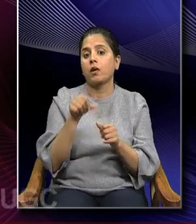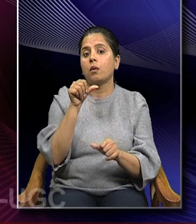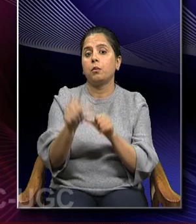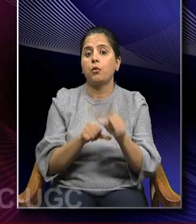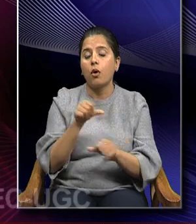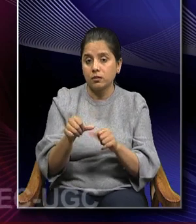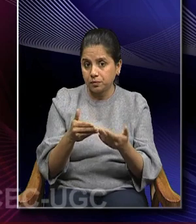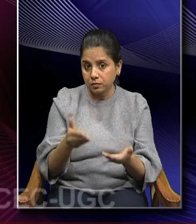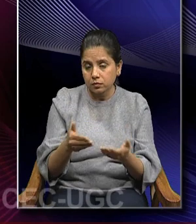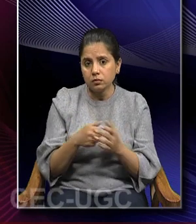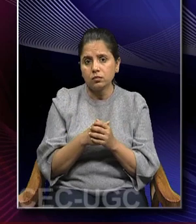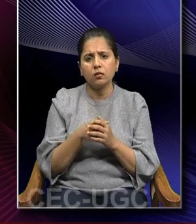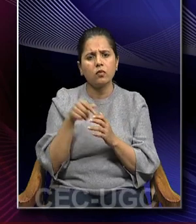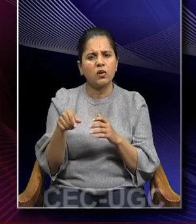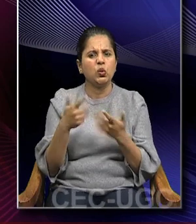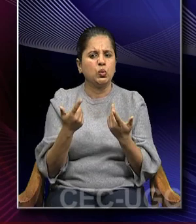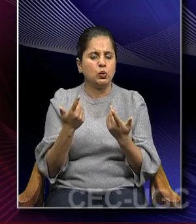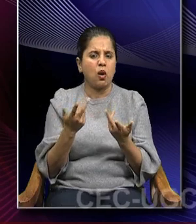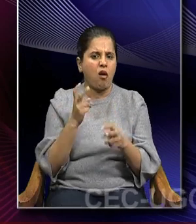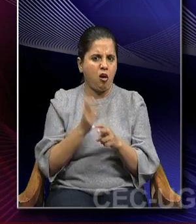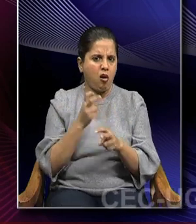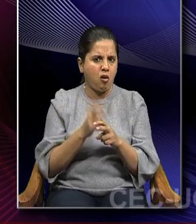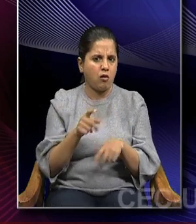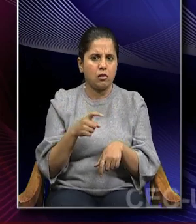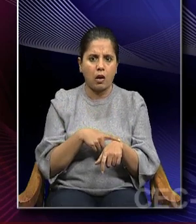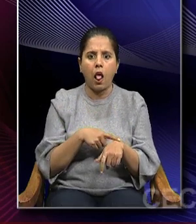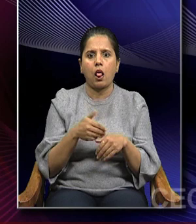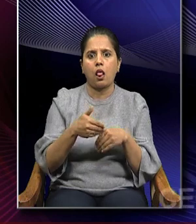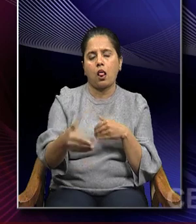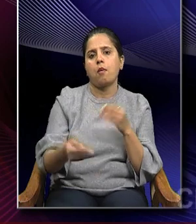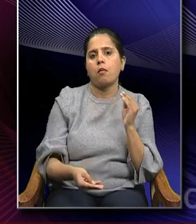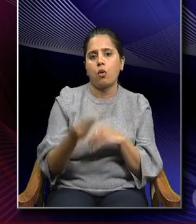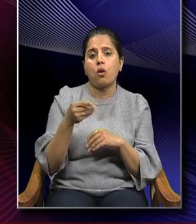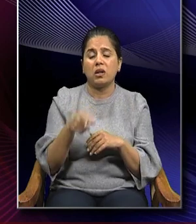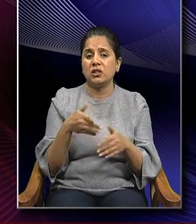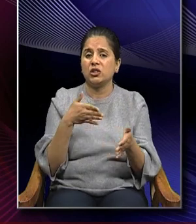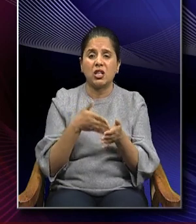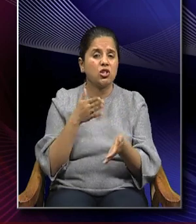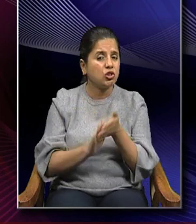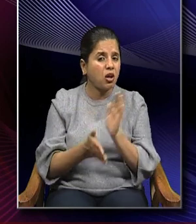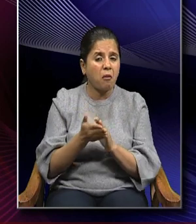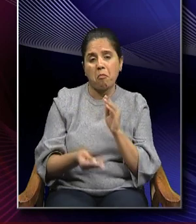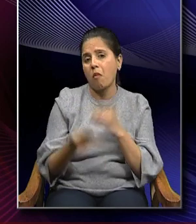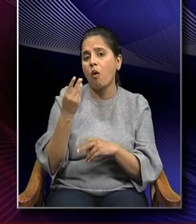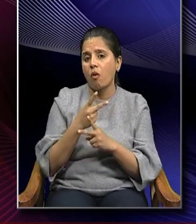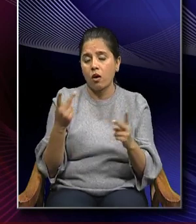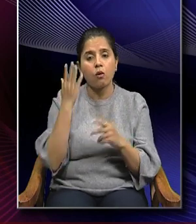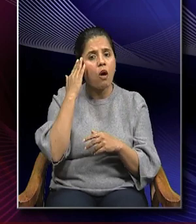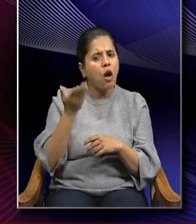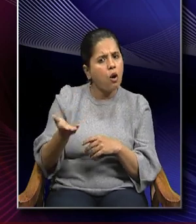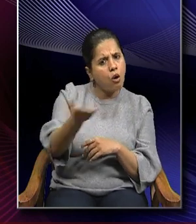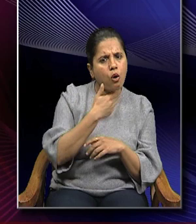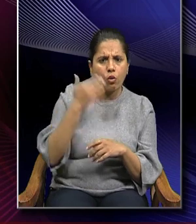is very tedious, very time taking, and of course very challenging also, because we all know